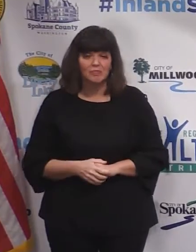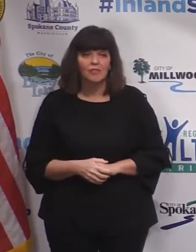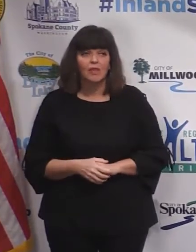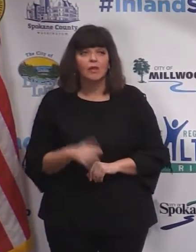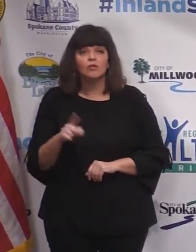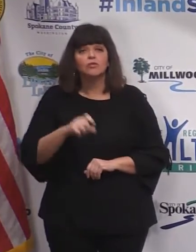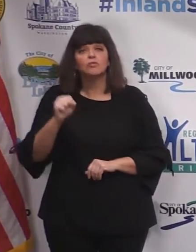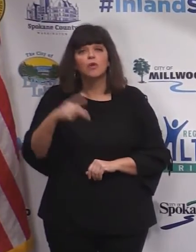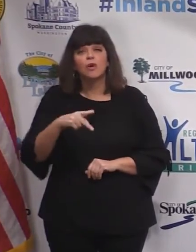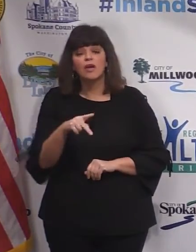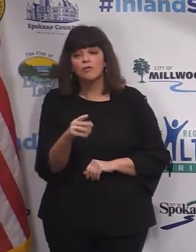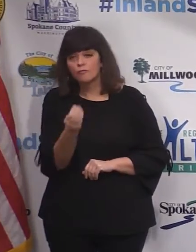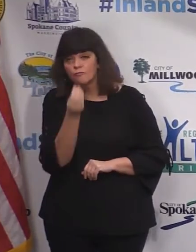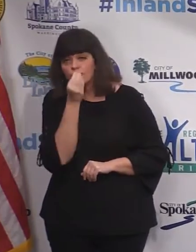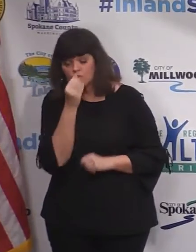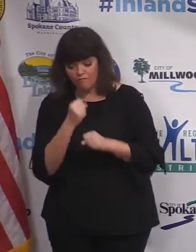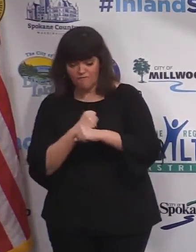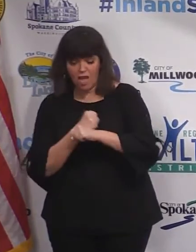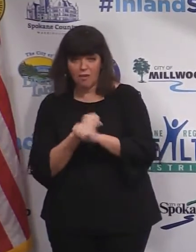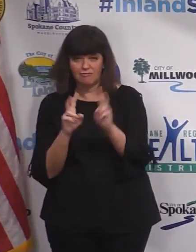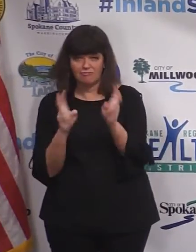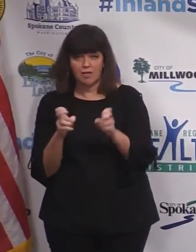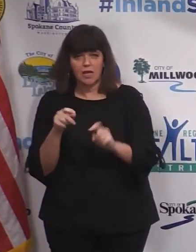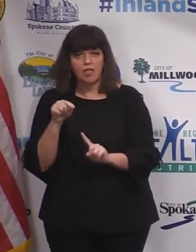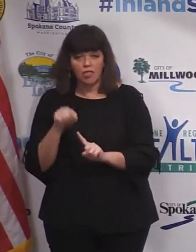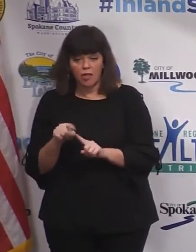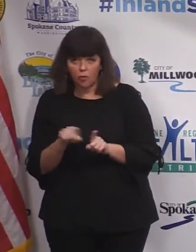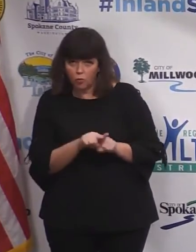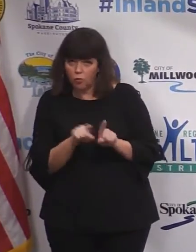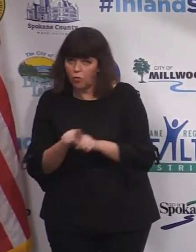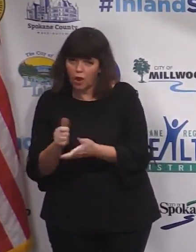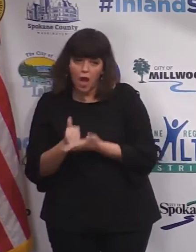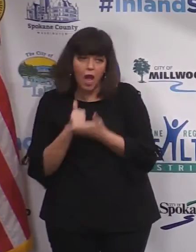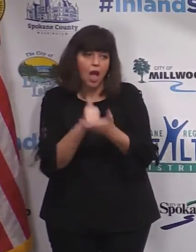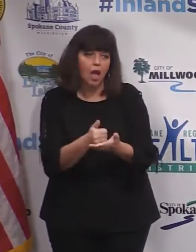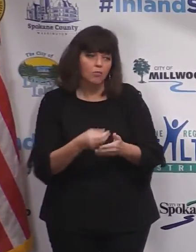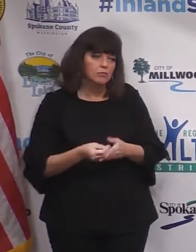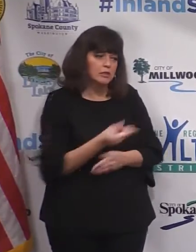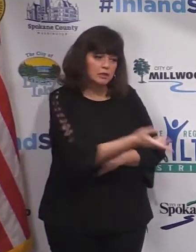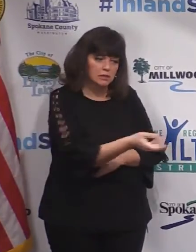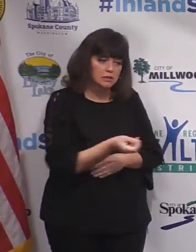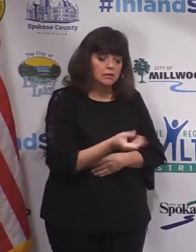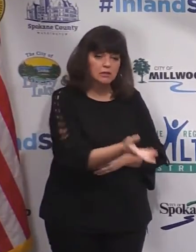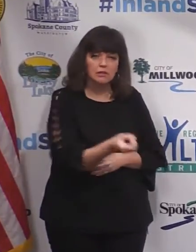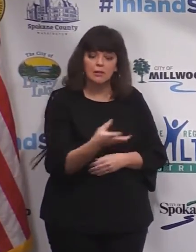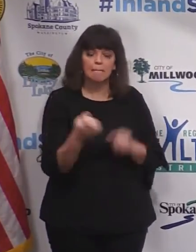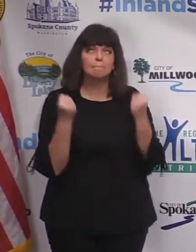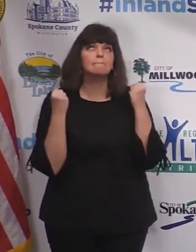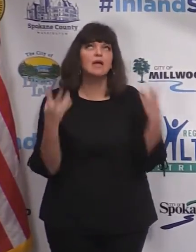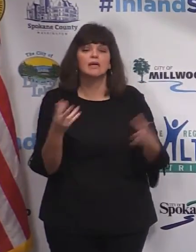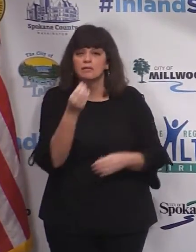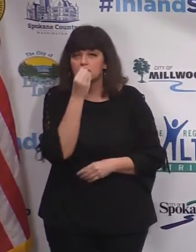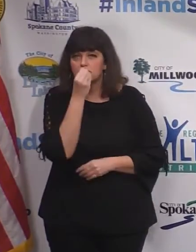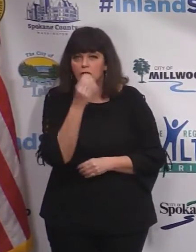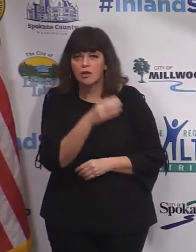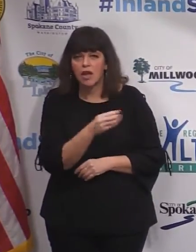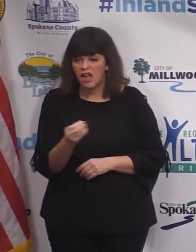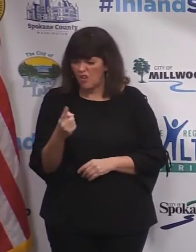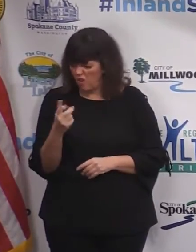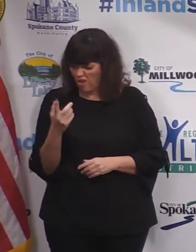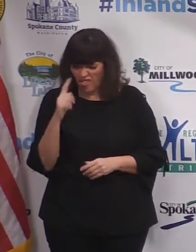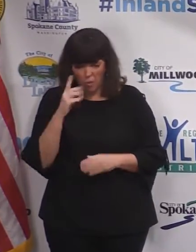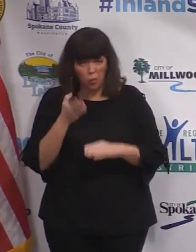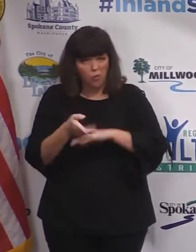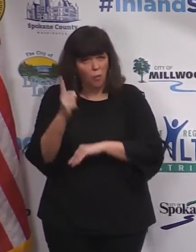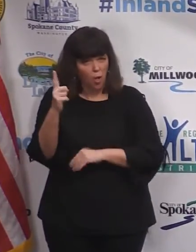Food Fighters, who have helped distribute many thousands of meals and 1,200 emergency boxes to folks who were shut